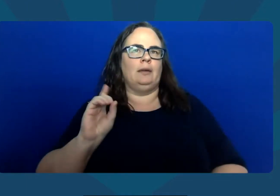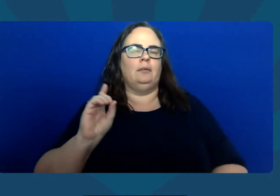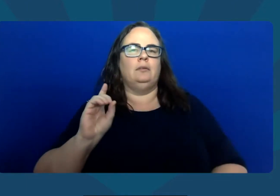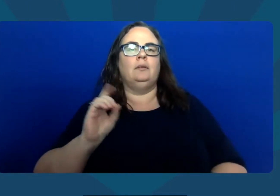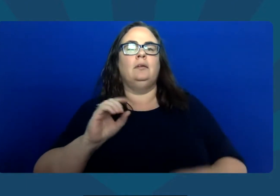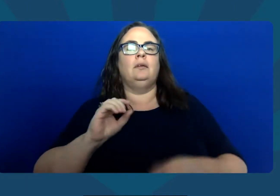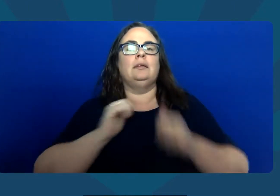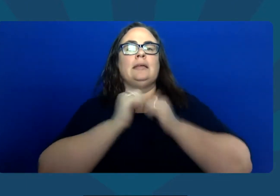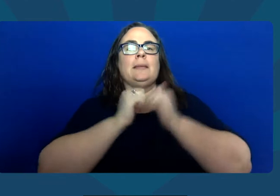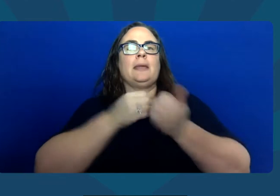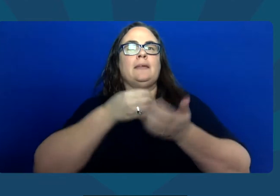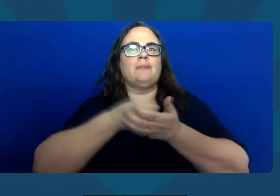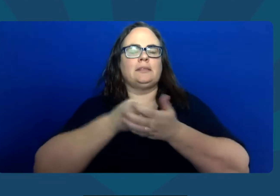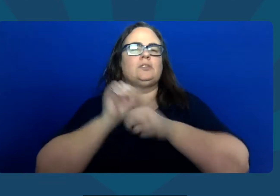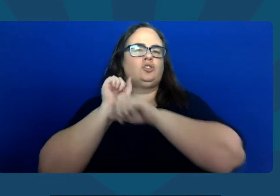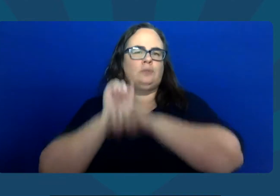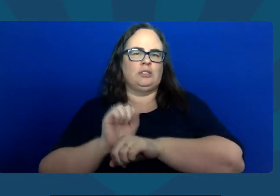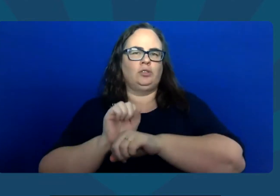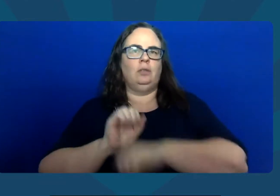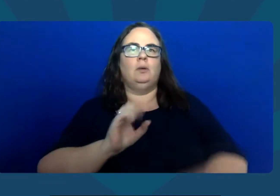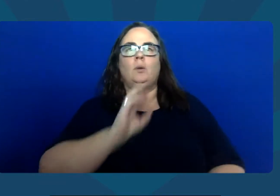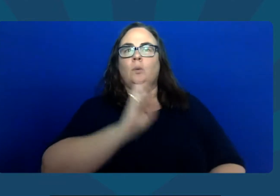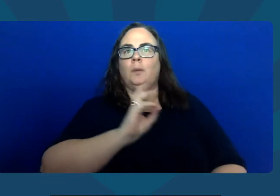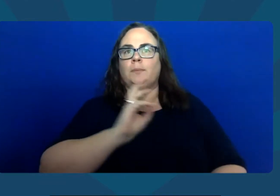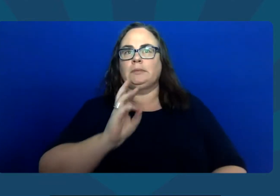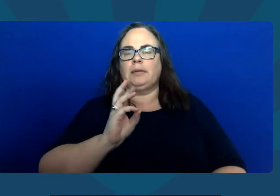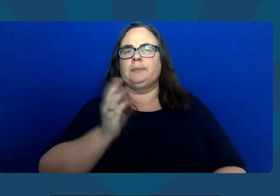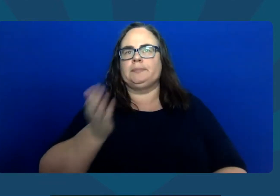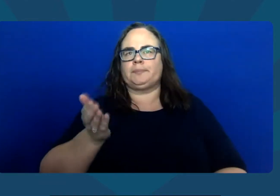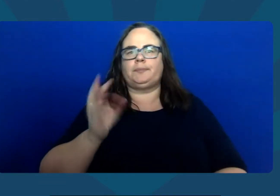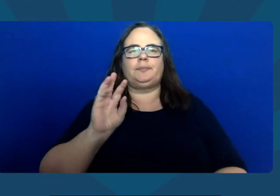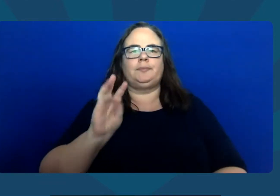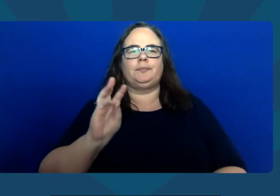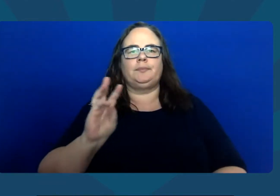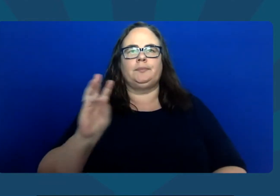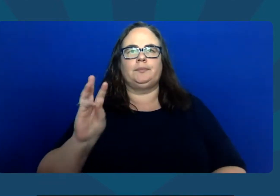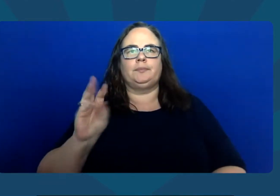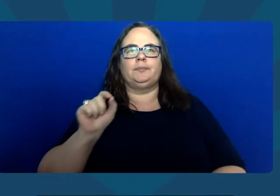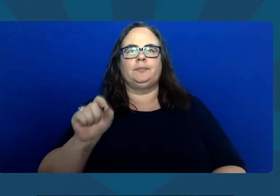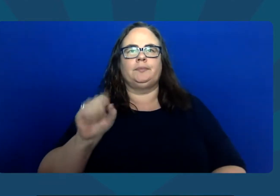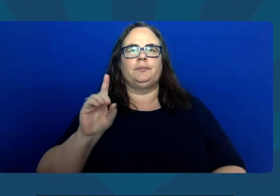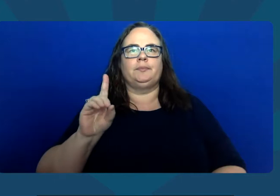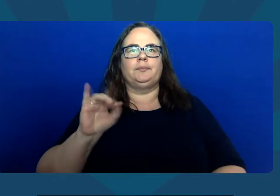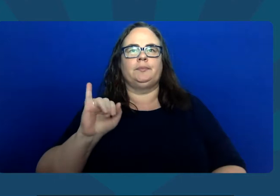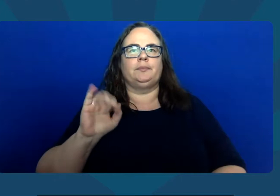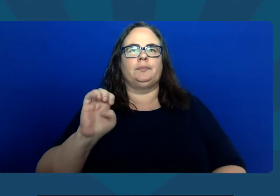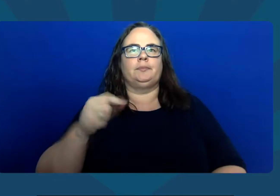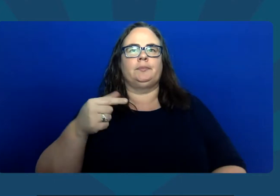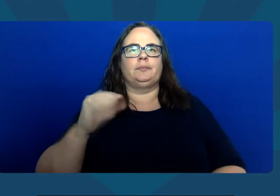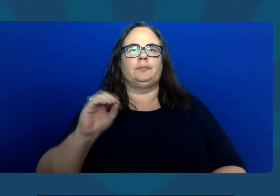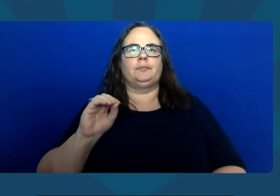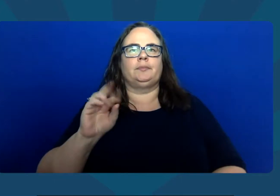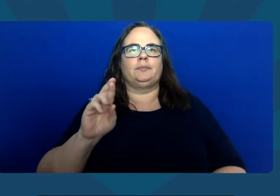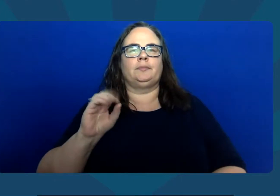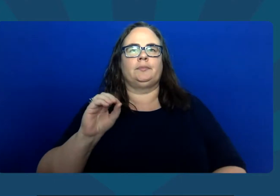Party, Democratic. Campaign funding, traditional. Website,